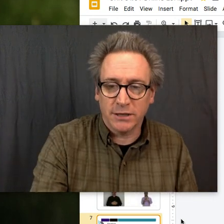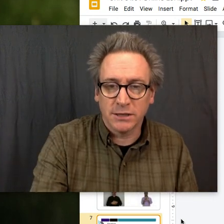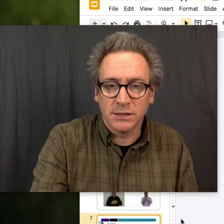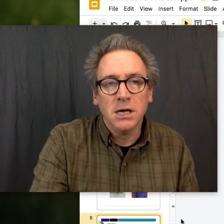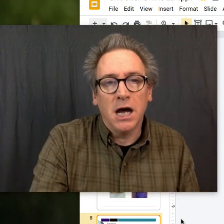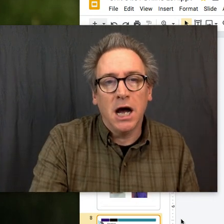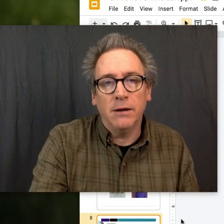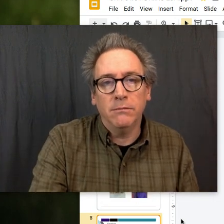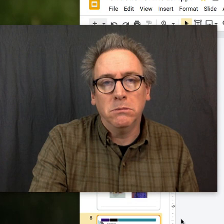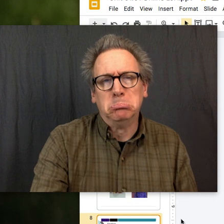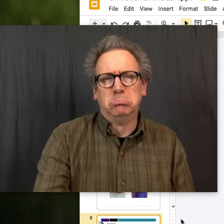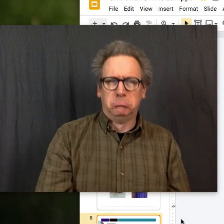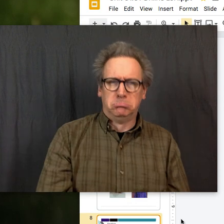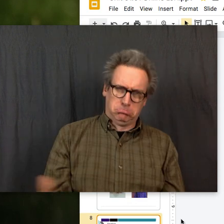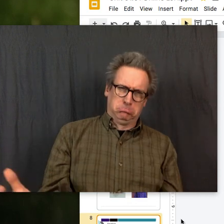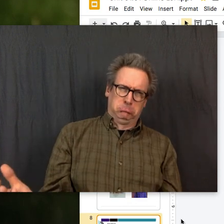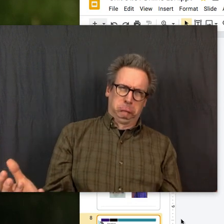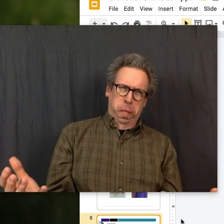great.